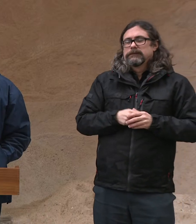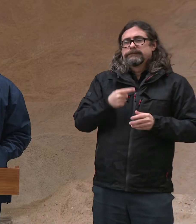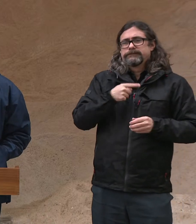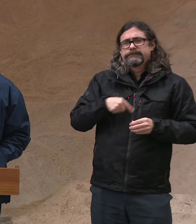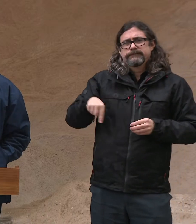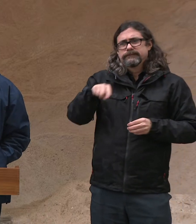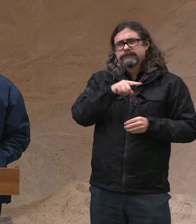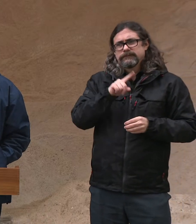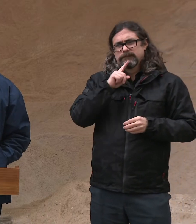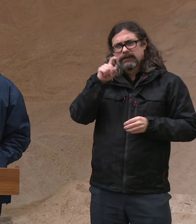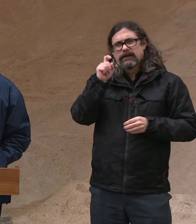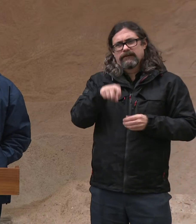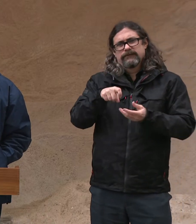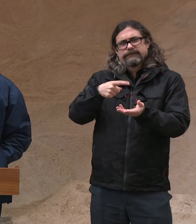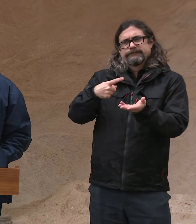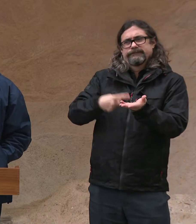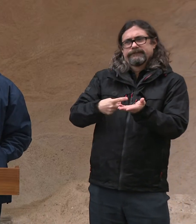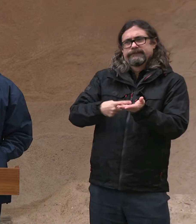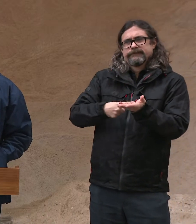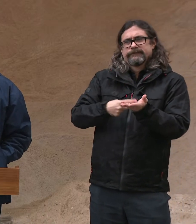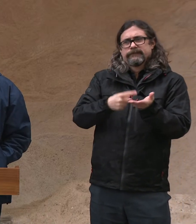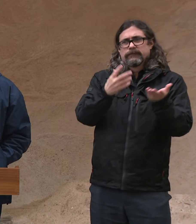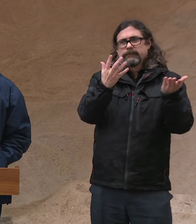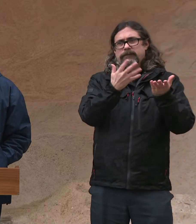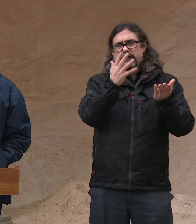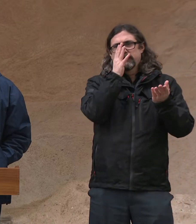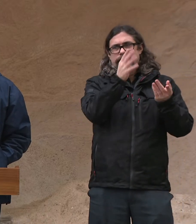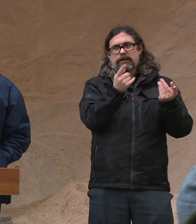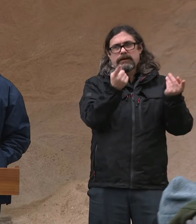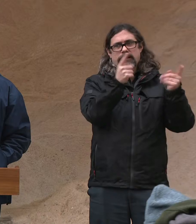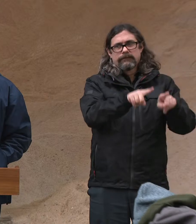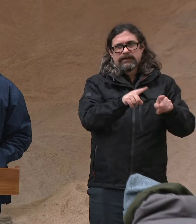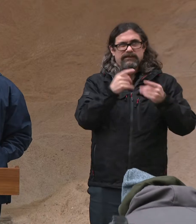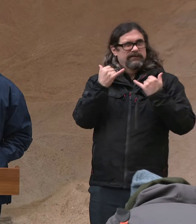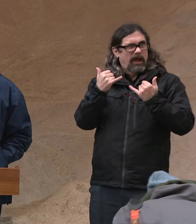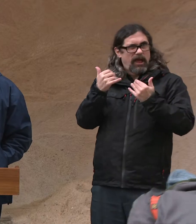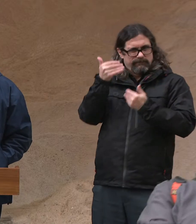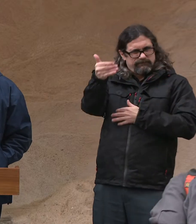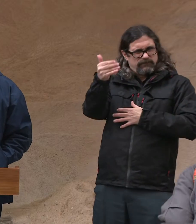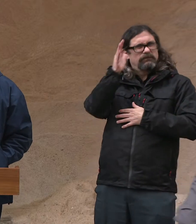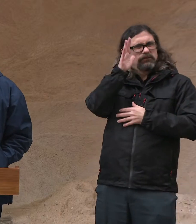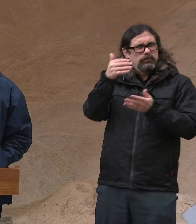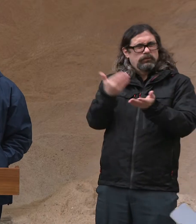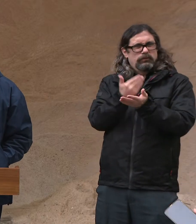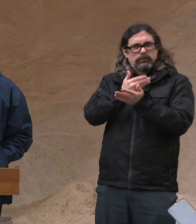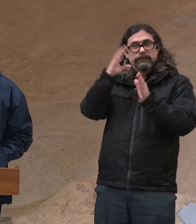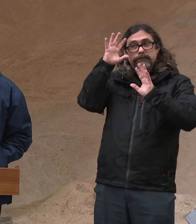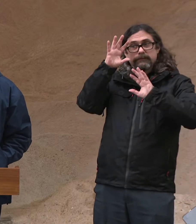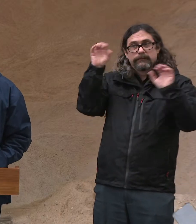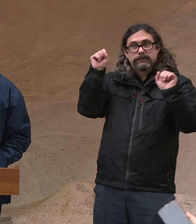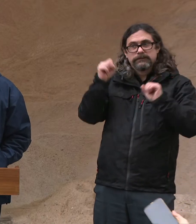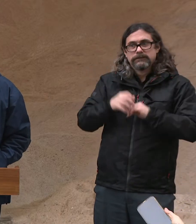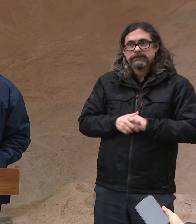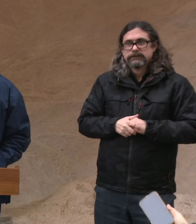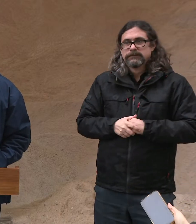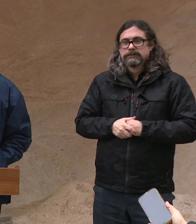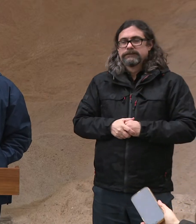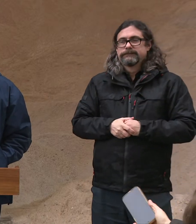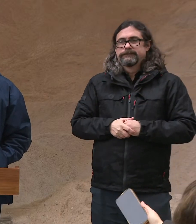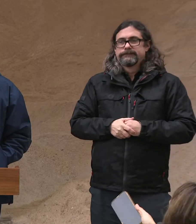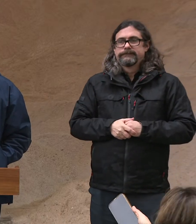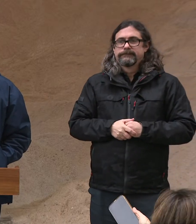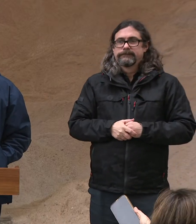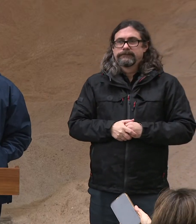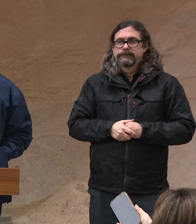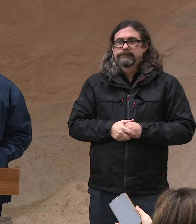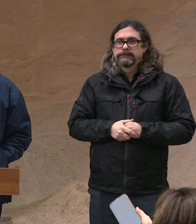so we have a new president coming in. And when that president comes in, he has a mayor in this city that is not going to be warring with him. I'm